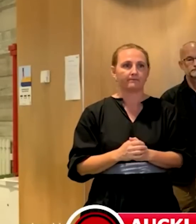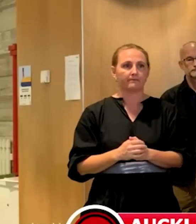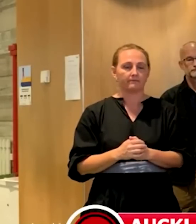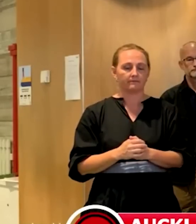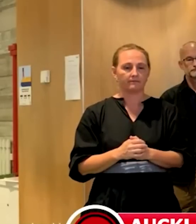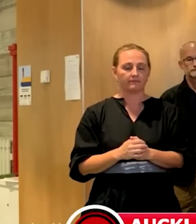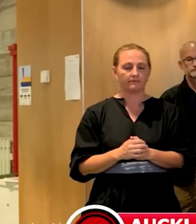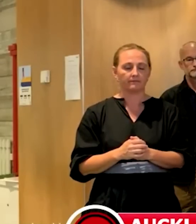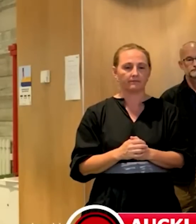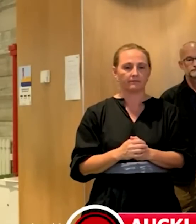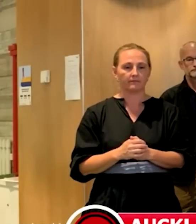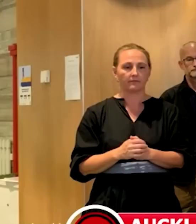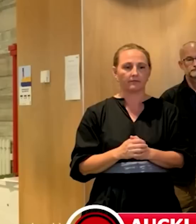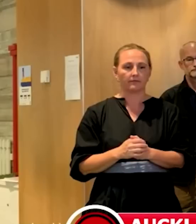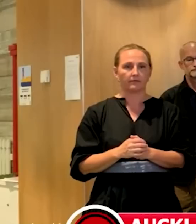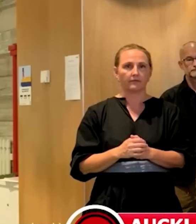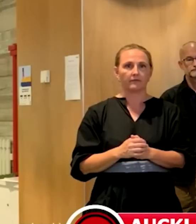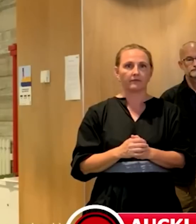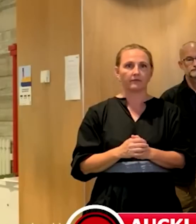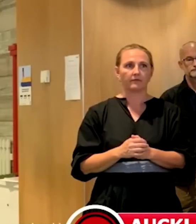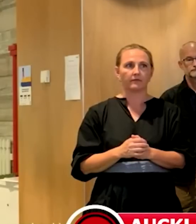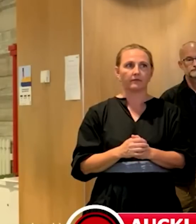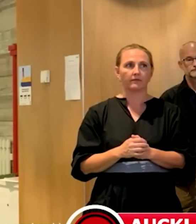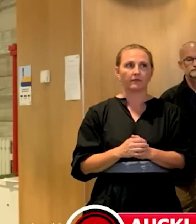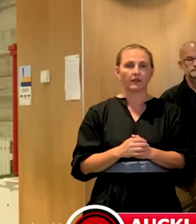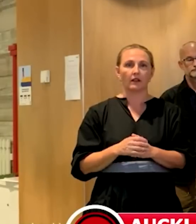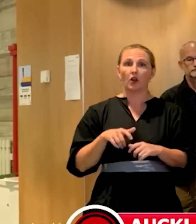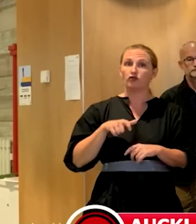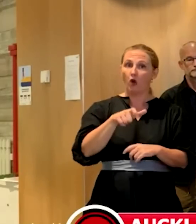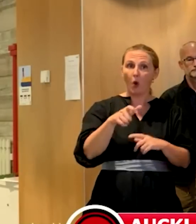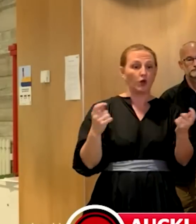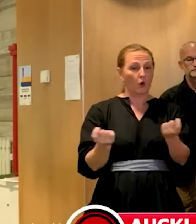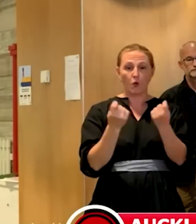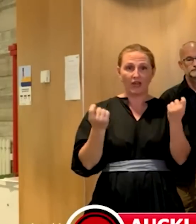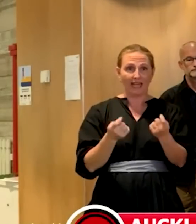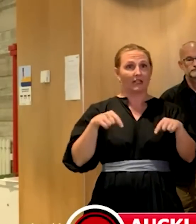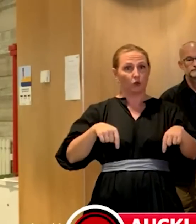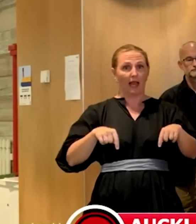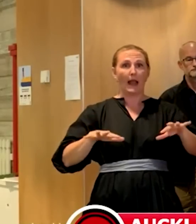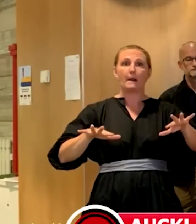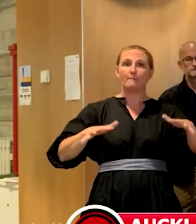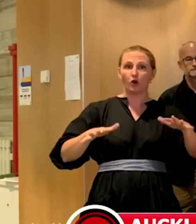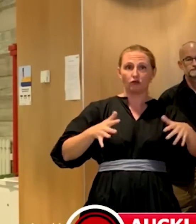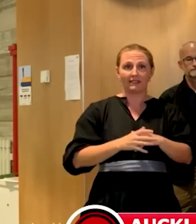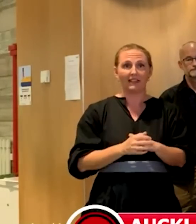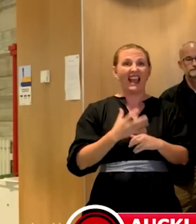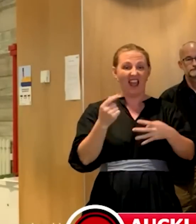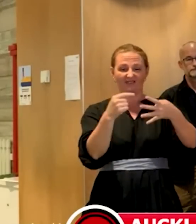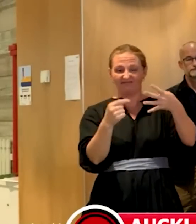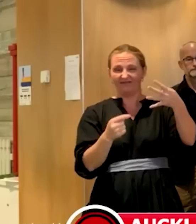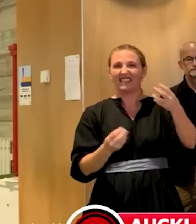road network performance, traffic on the network today is moderate. The following issues are our key areas of